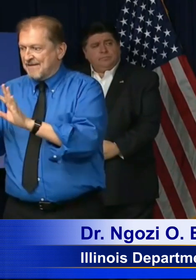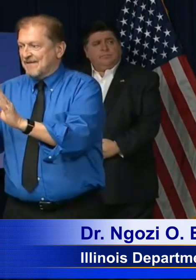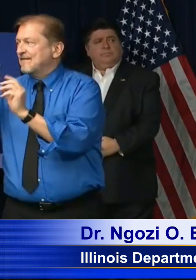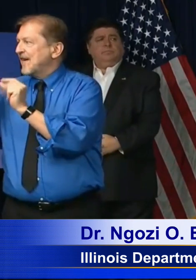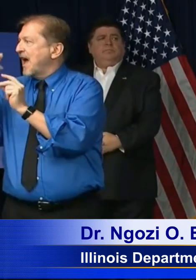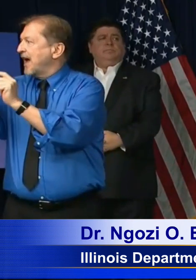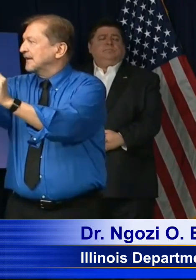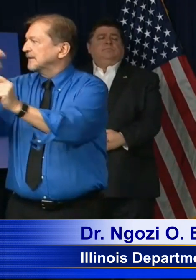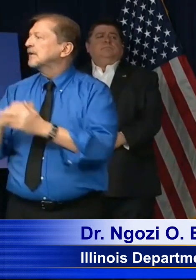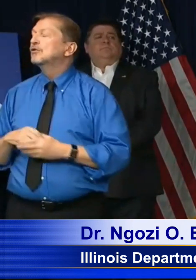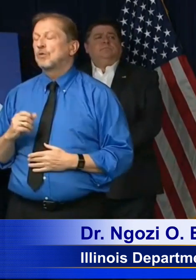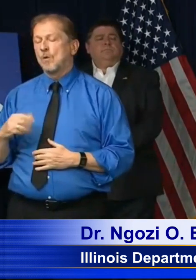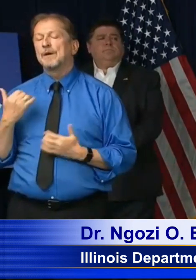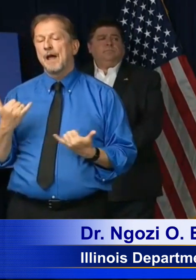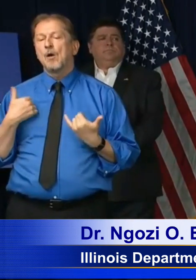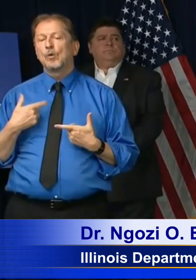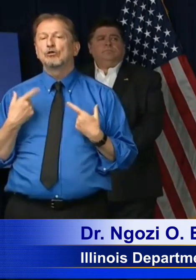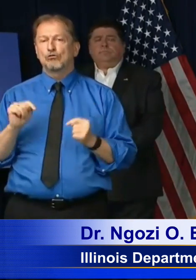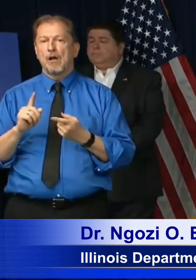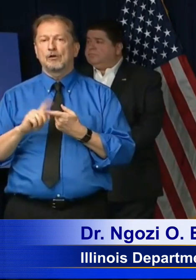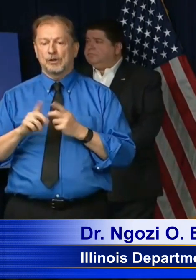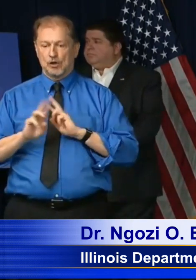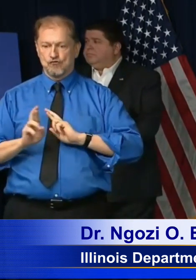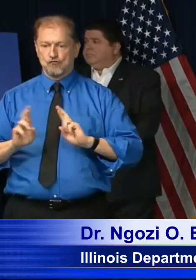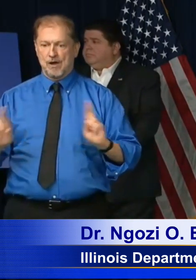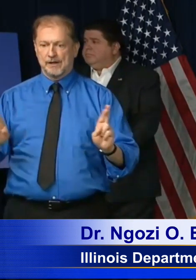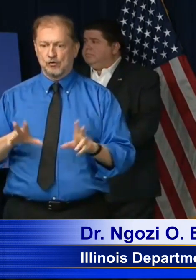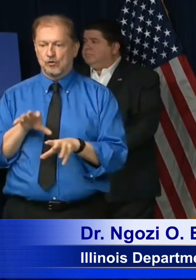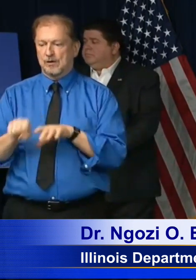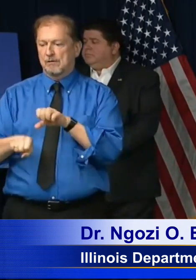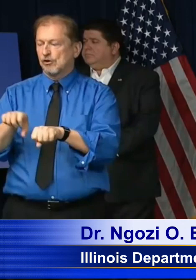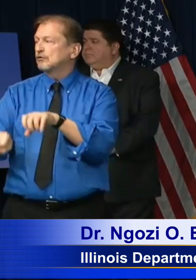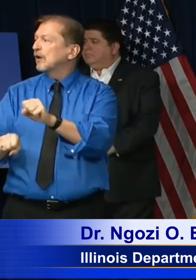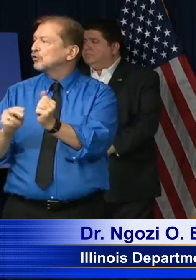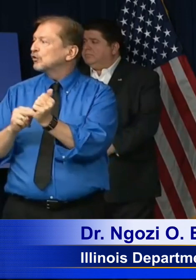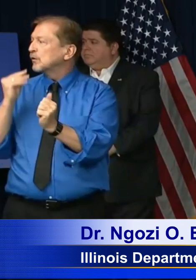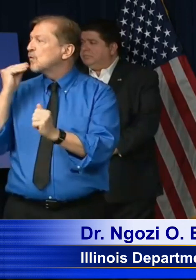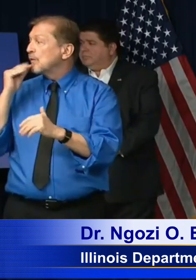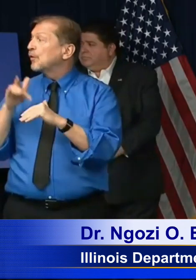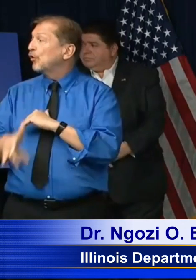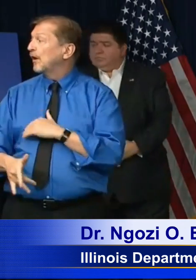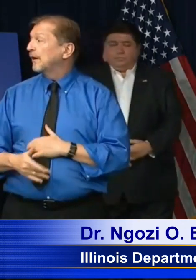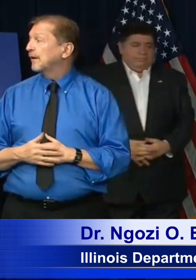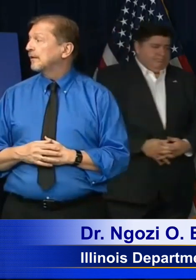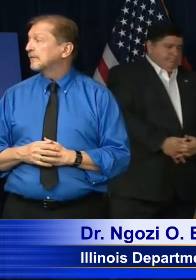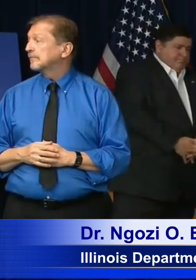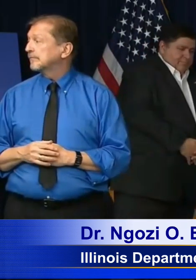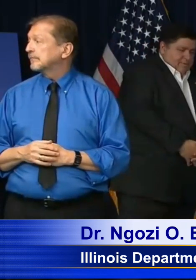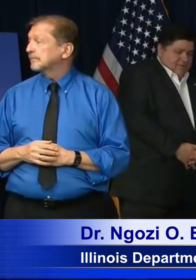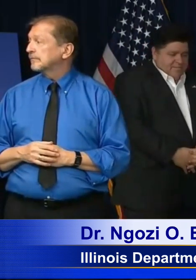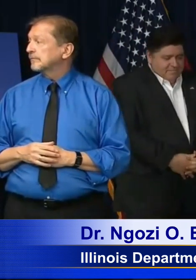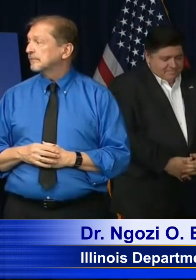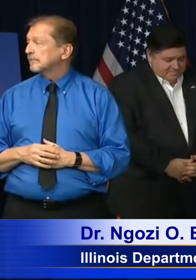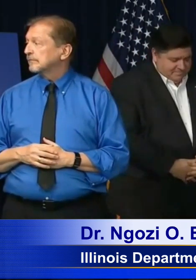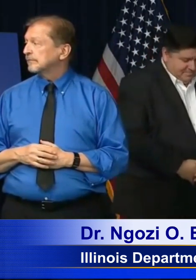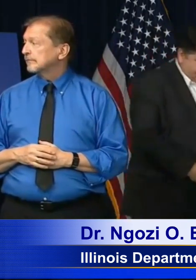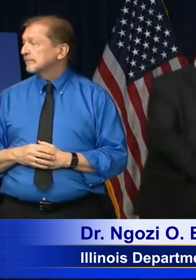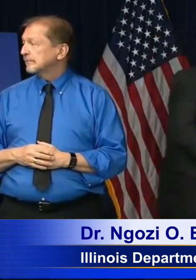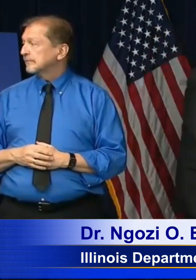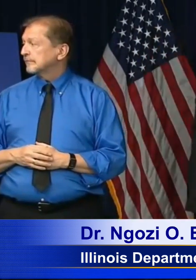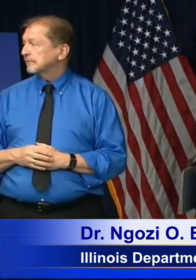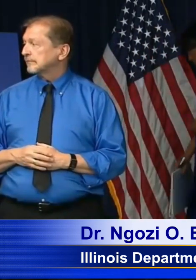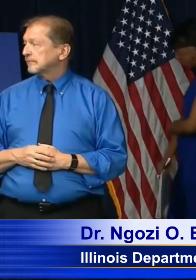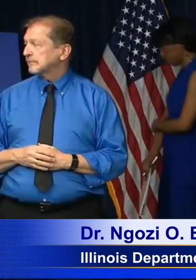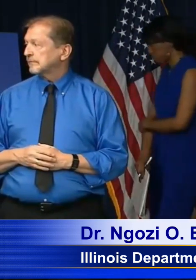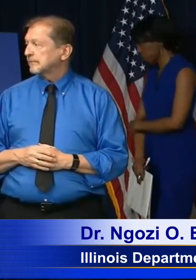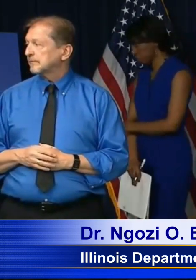we're absolutely trying to, fortify our strategies to try to get ahead of the outbreaks. This is from Shia at Politico. Governor,